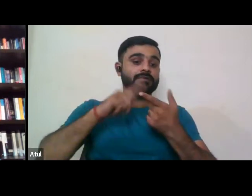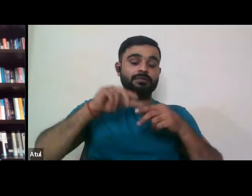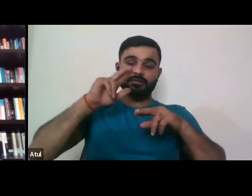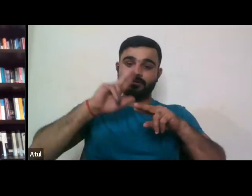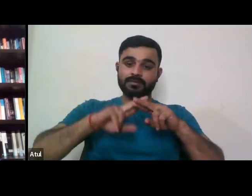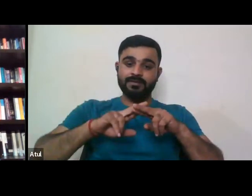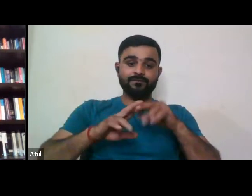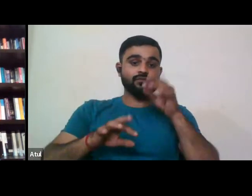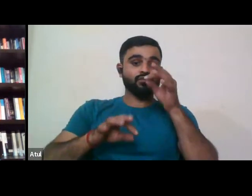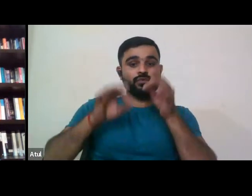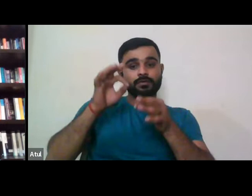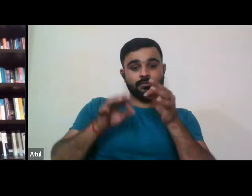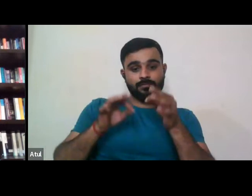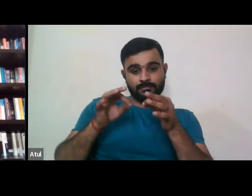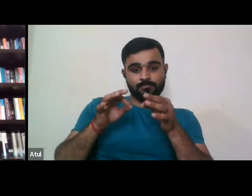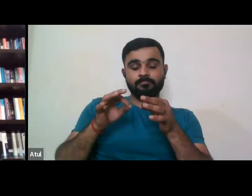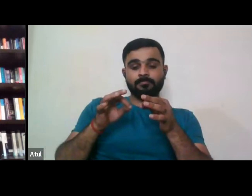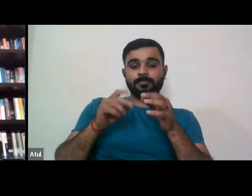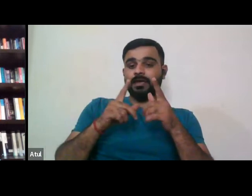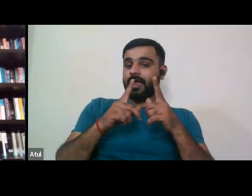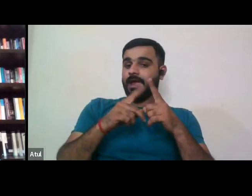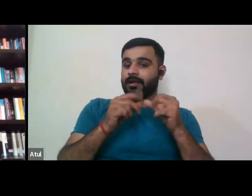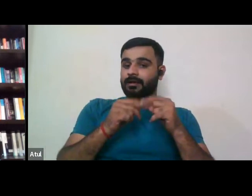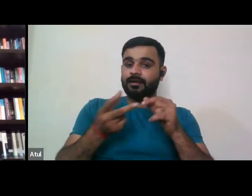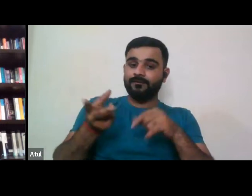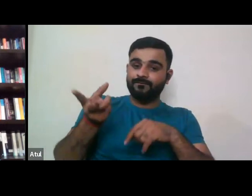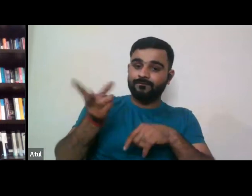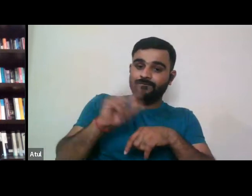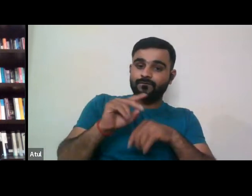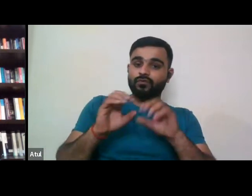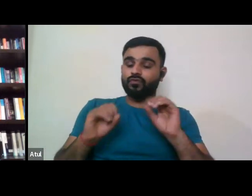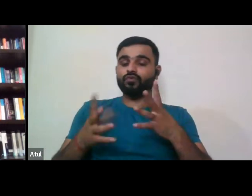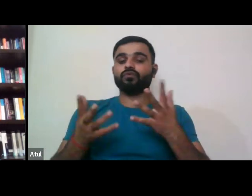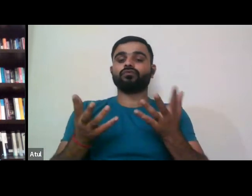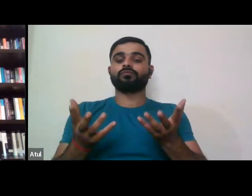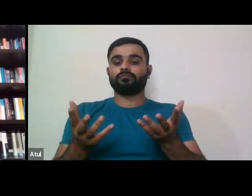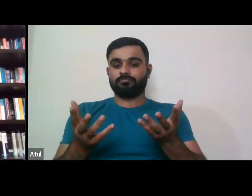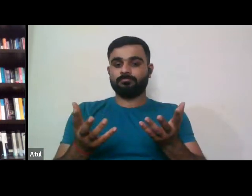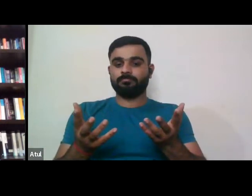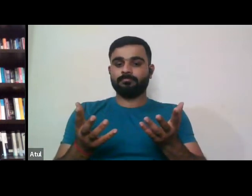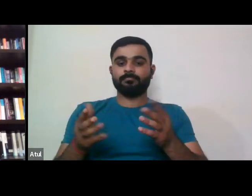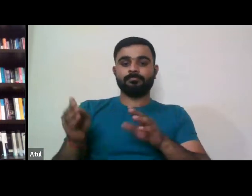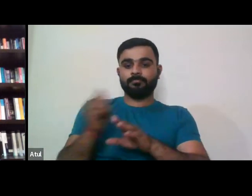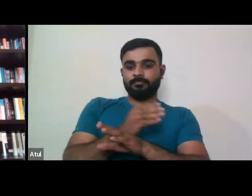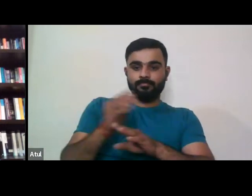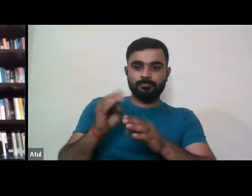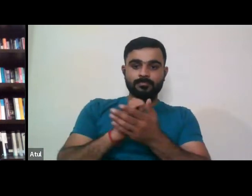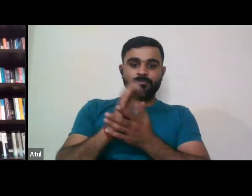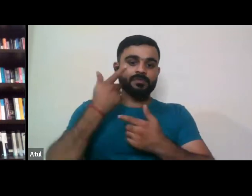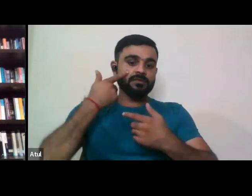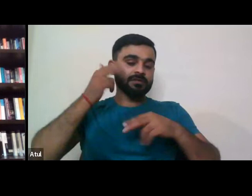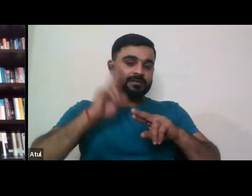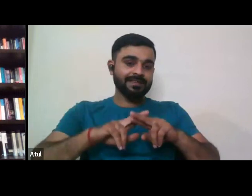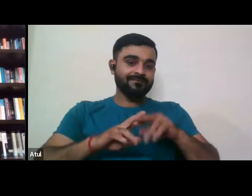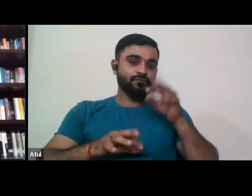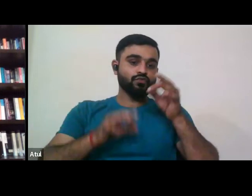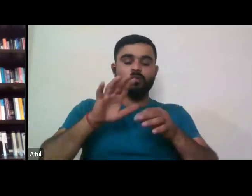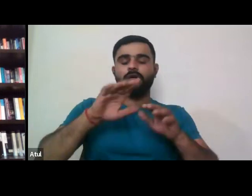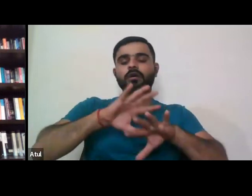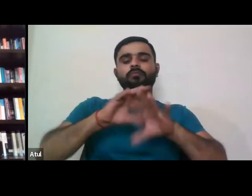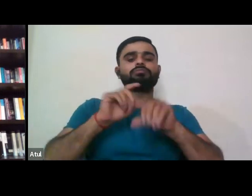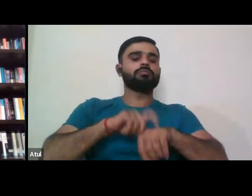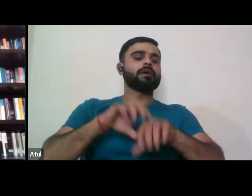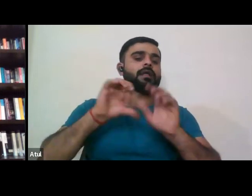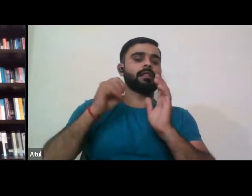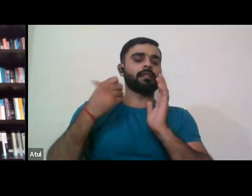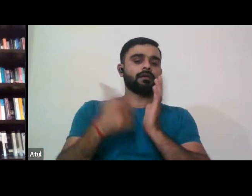This is a data point again that you bring to fore, that on an average, chief justices have around 9 months, and it